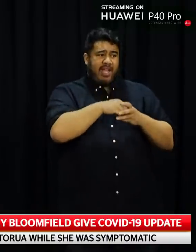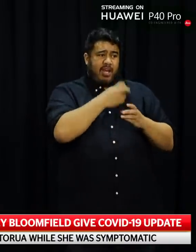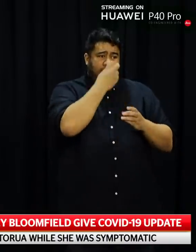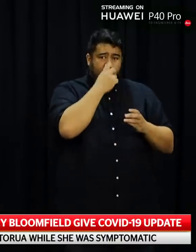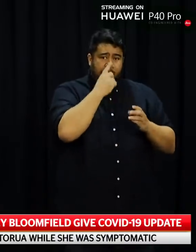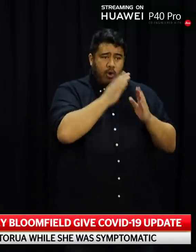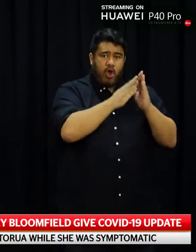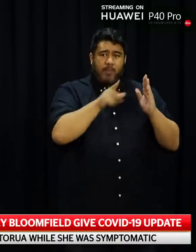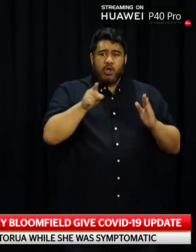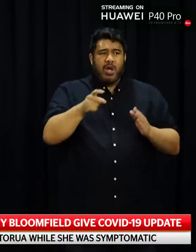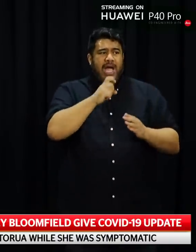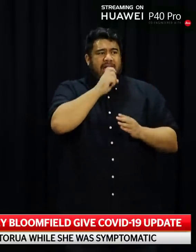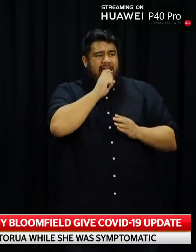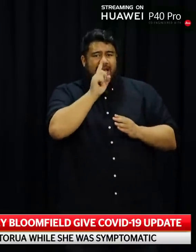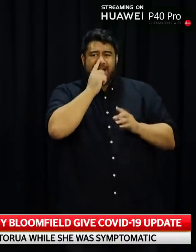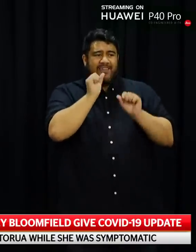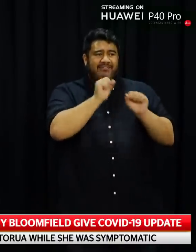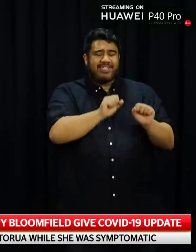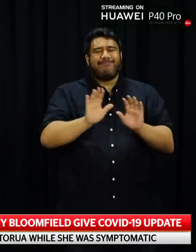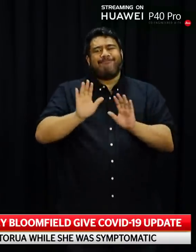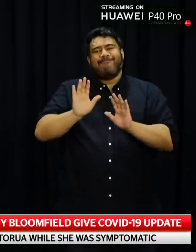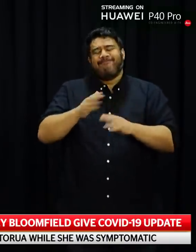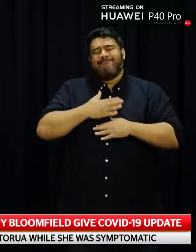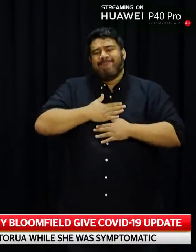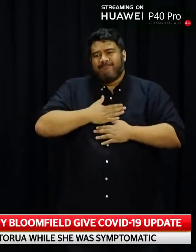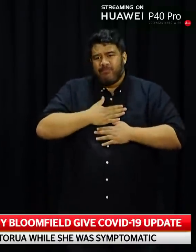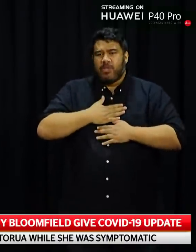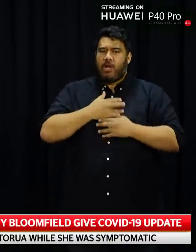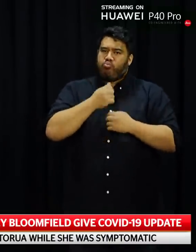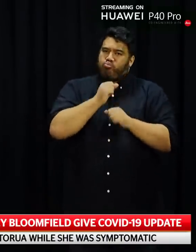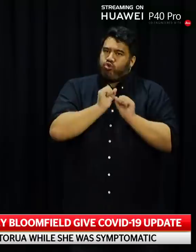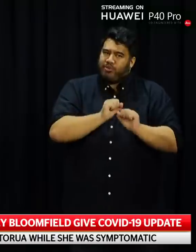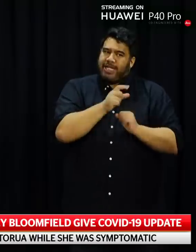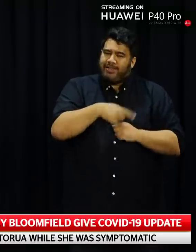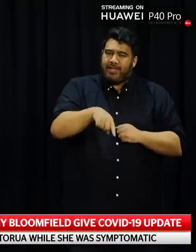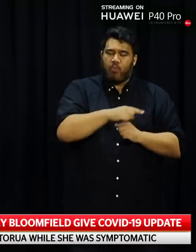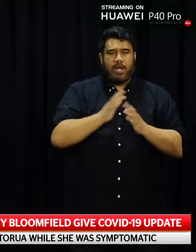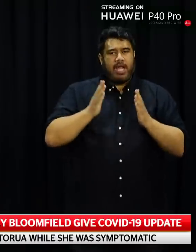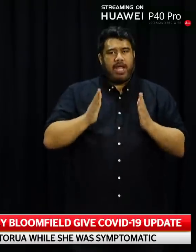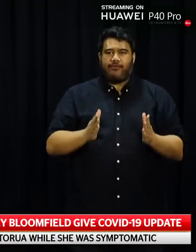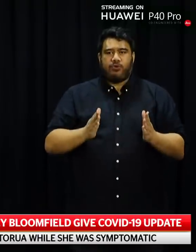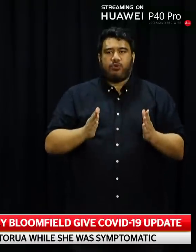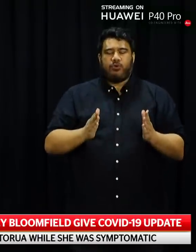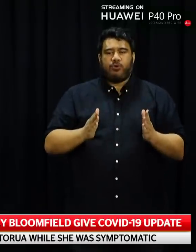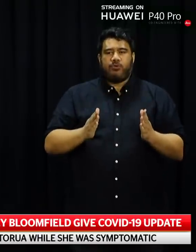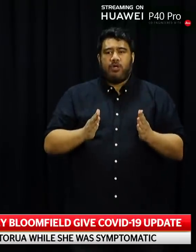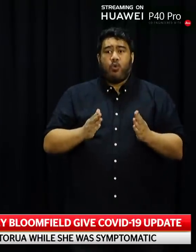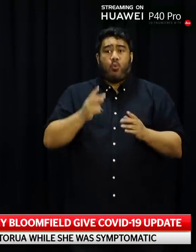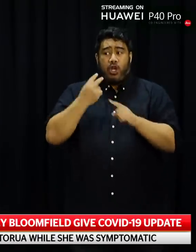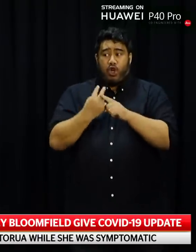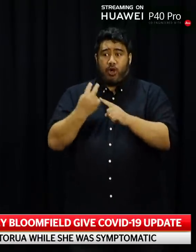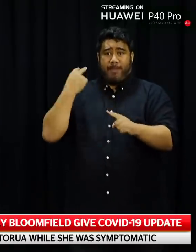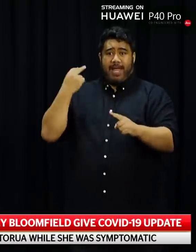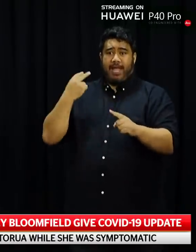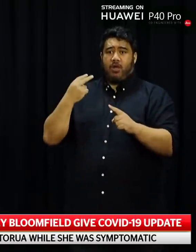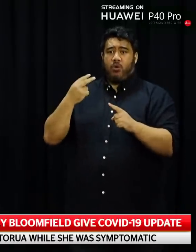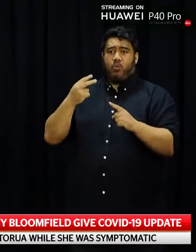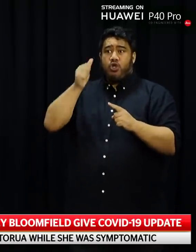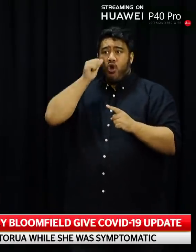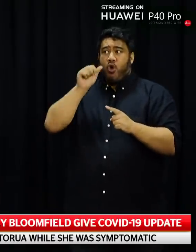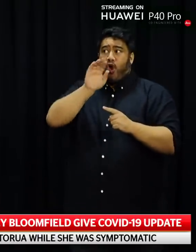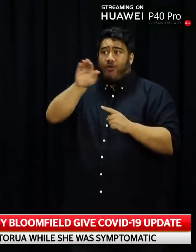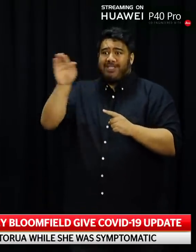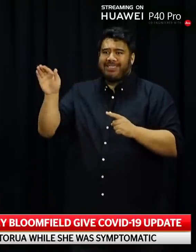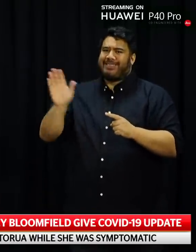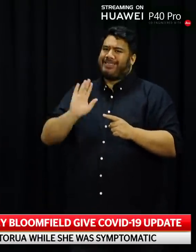these facilities, but it's the strongest way that we can protect and look after them. Our own experience in that from overseas teaches us